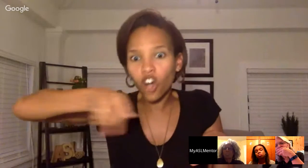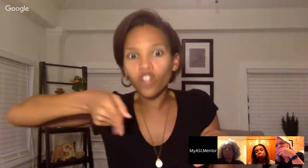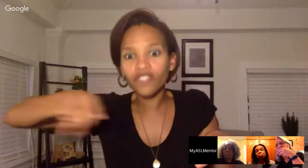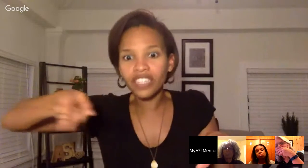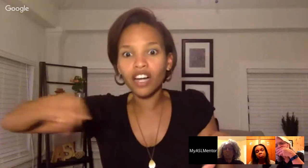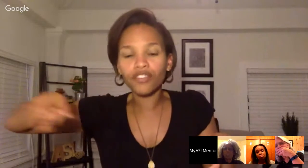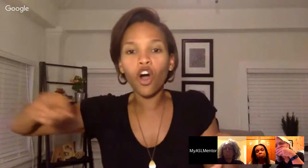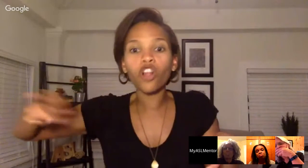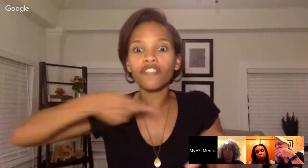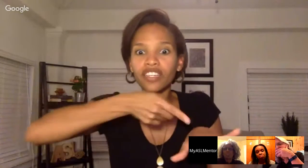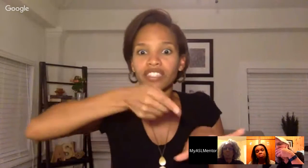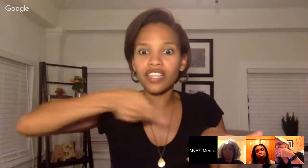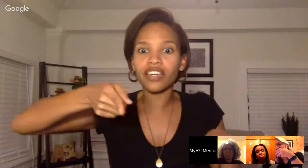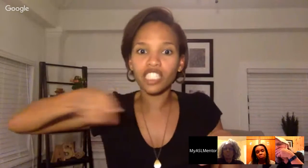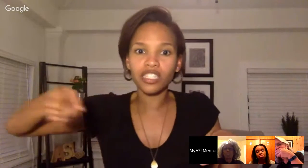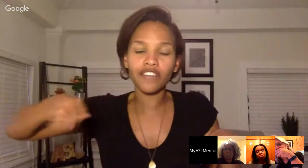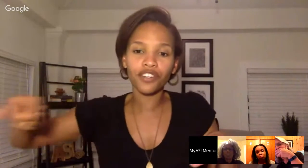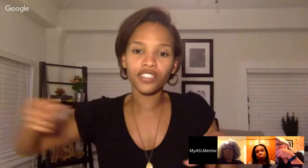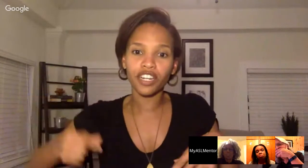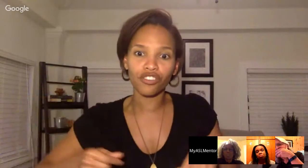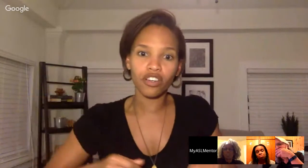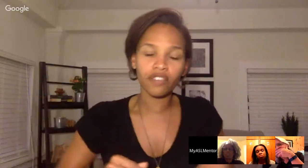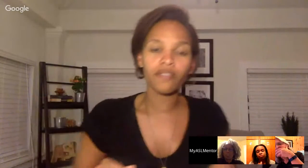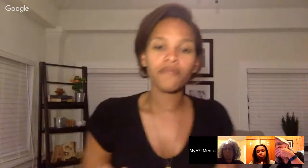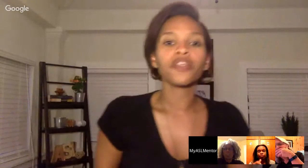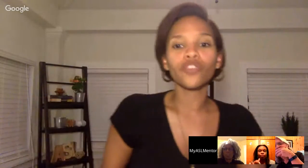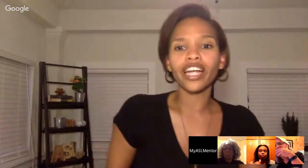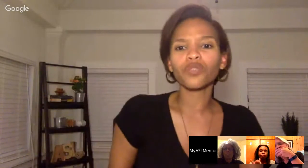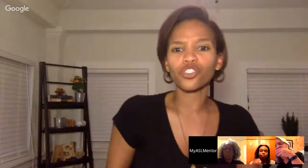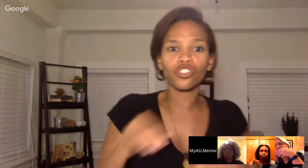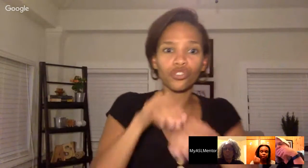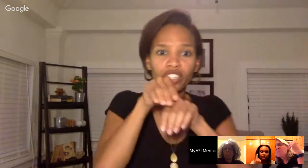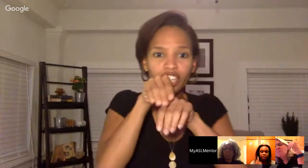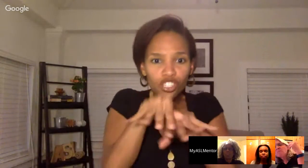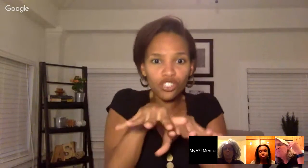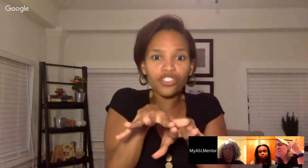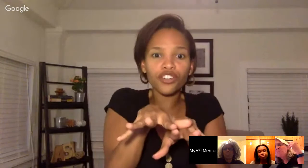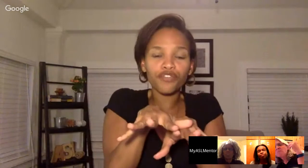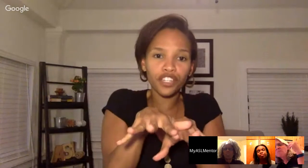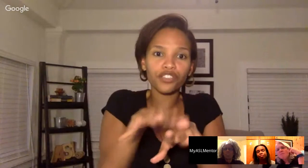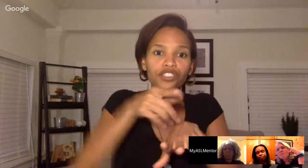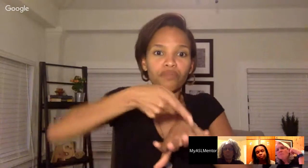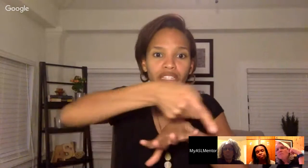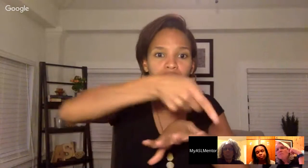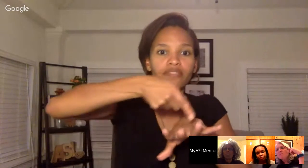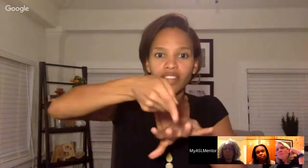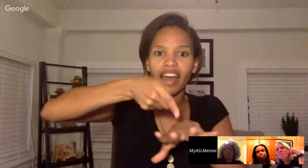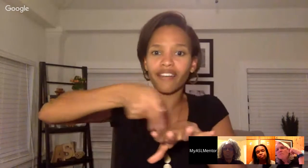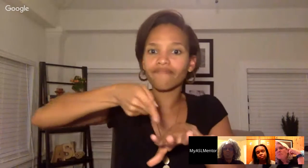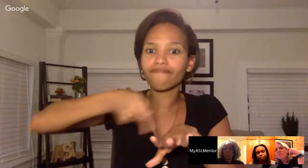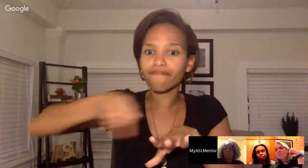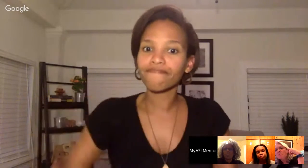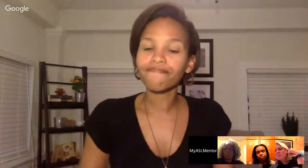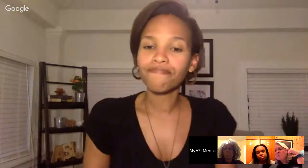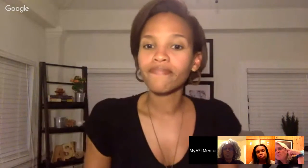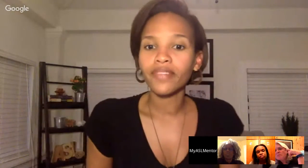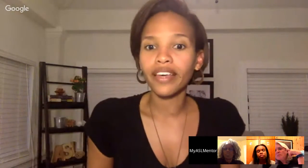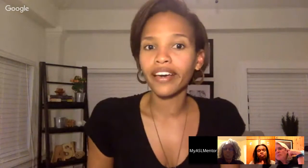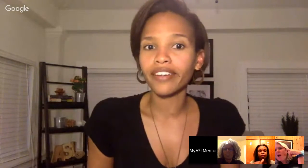all of these things deafhood touches on. So that's what she's using it. She's using her fingers to mean that.